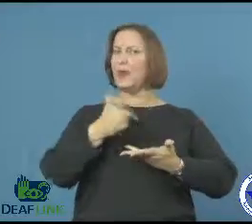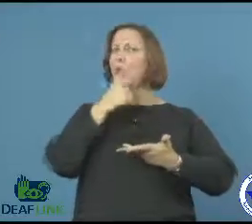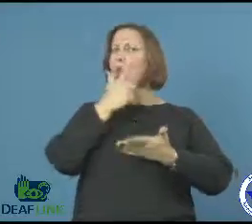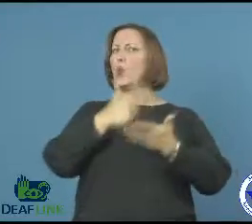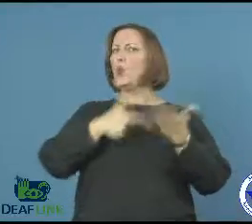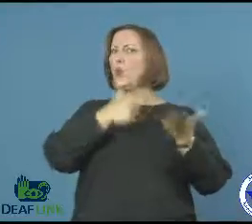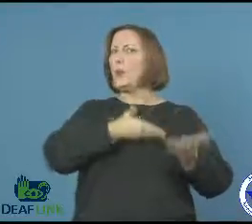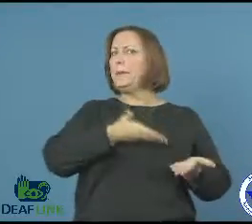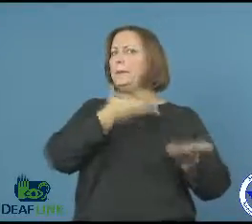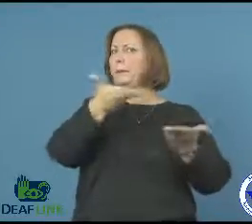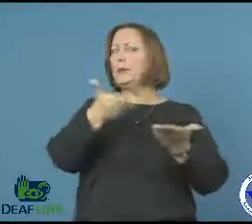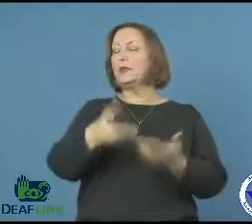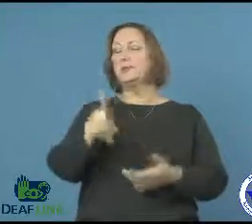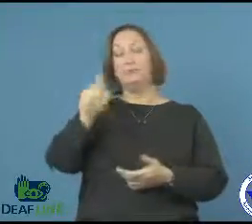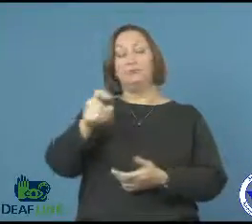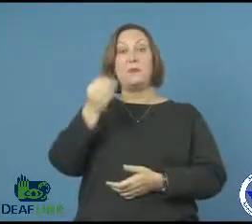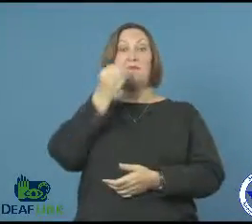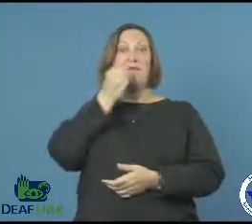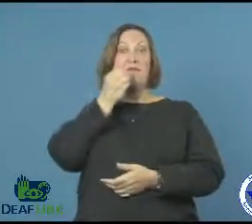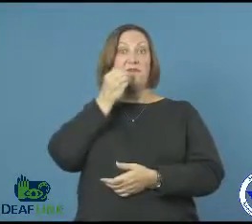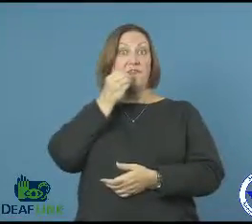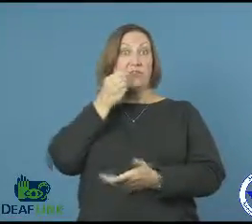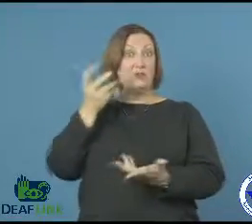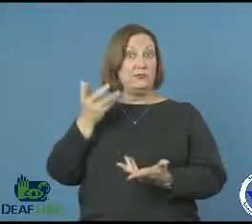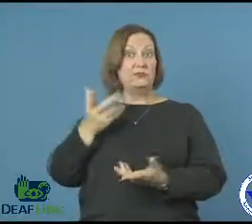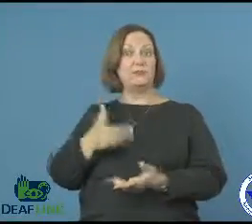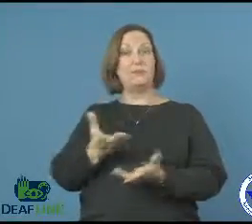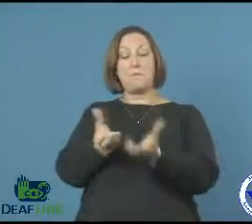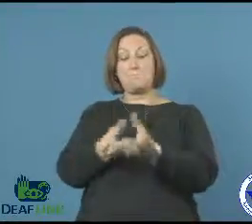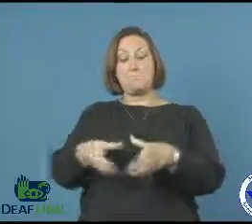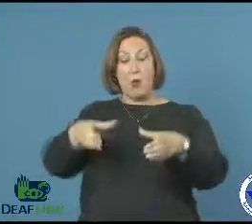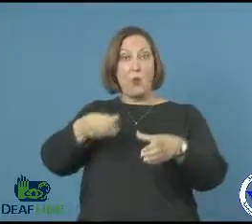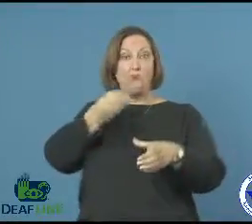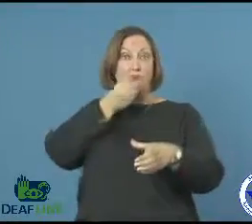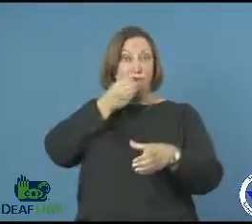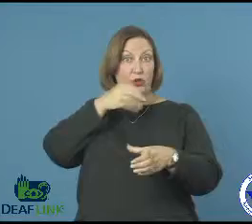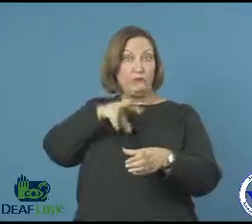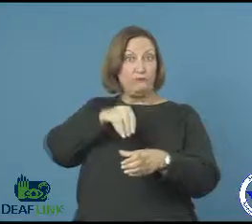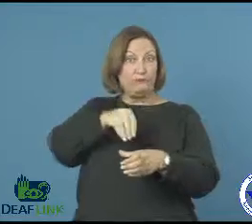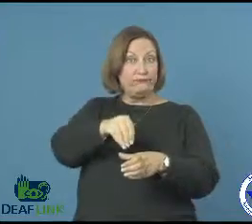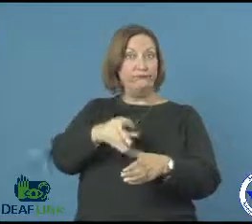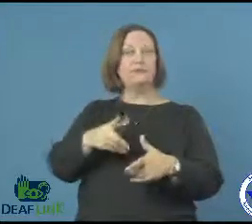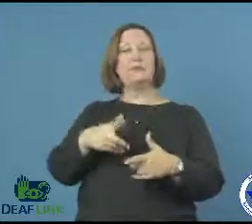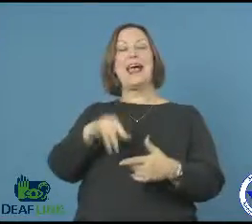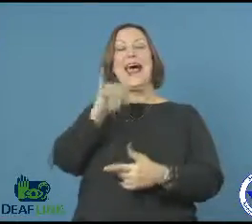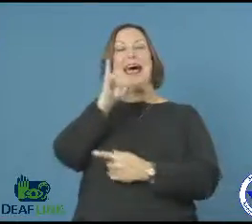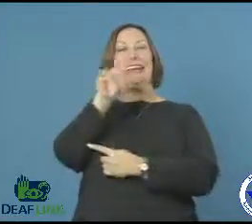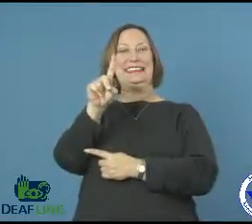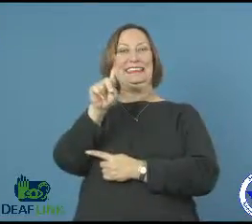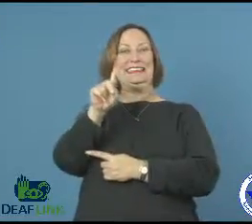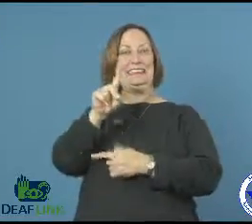animal, such as food and feeding bowls, identification tags,